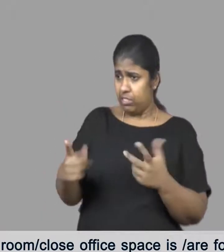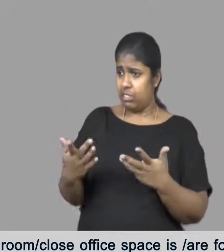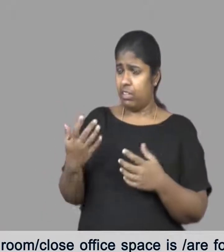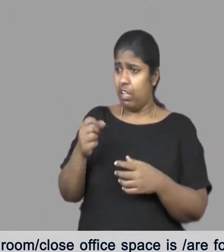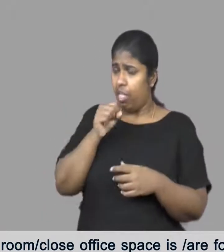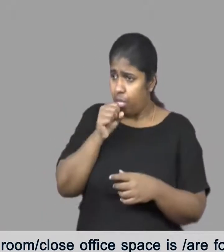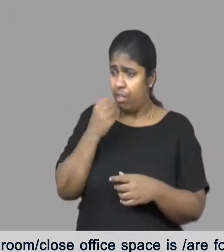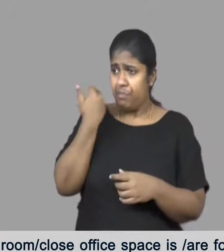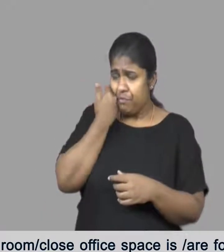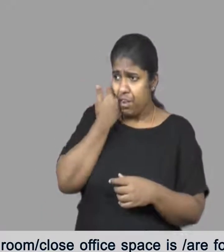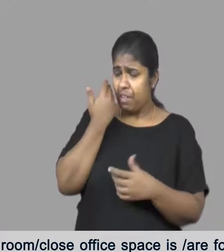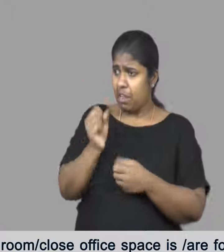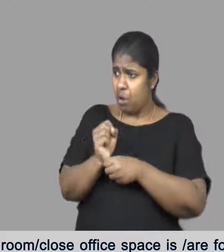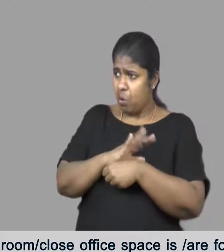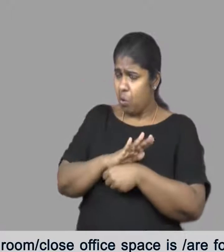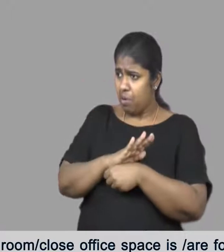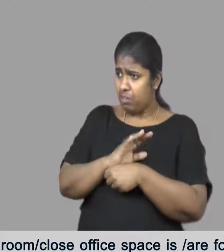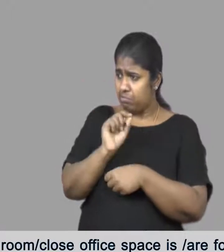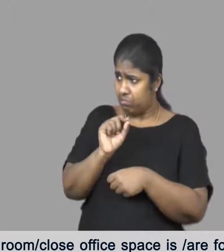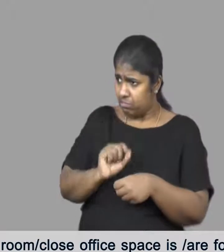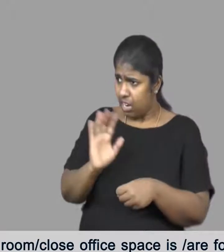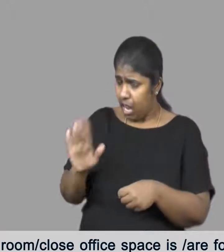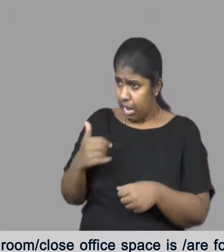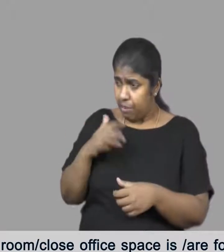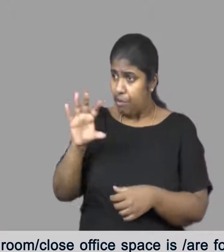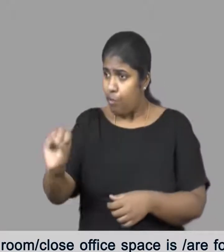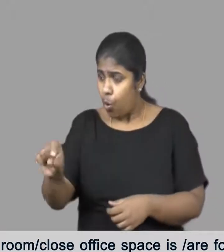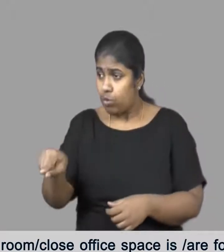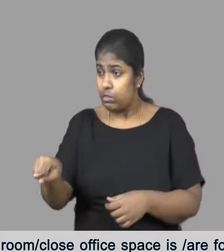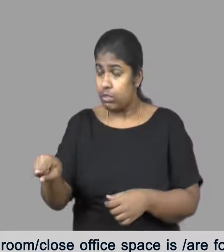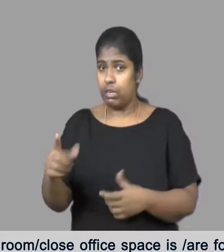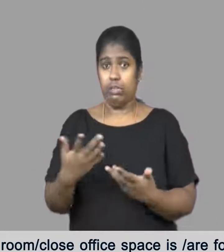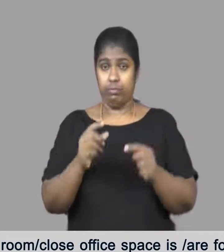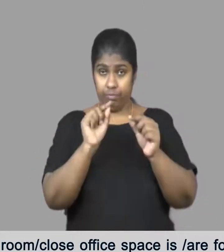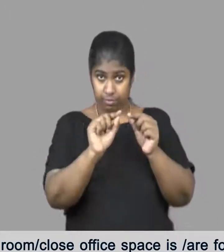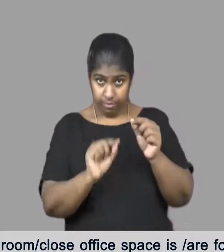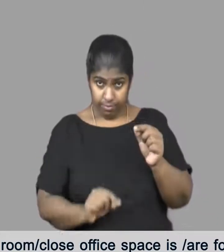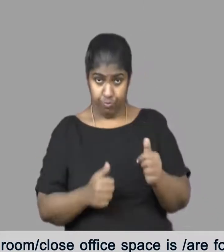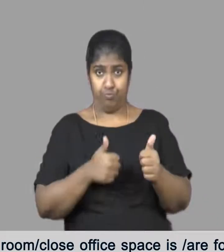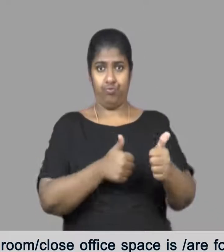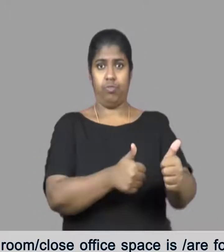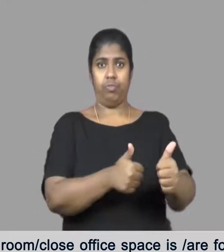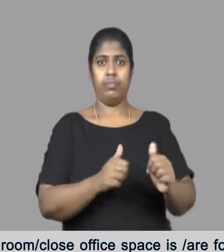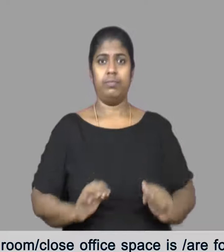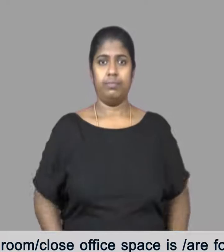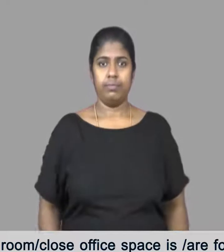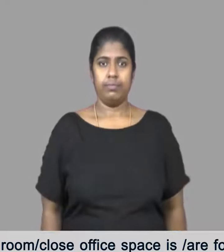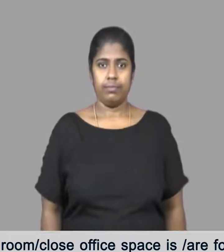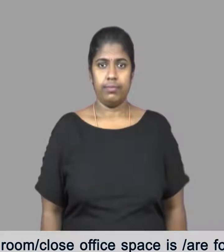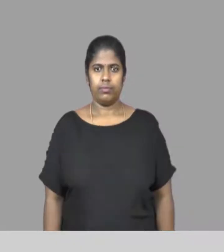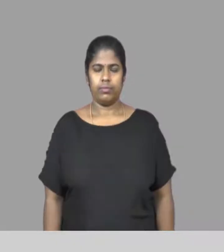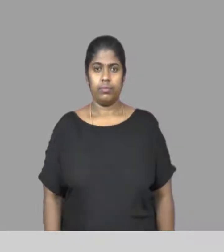space, is are found to be suffering from symptoms suggestive of